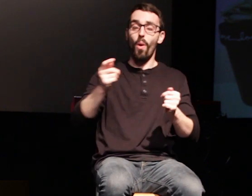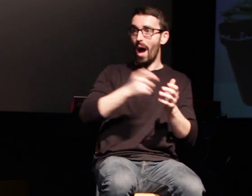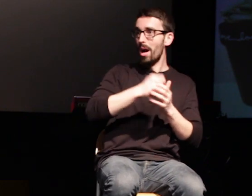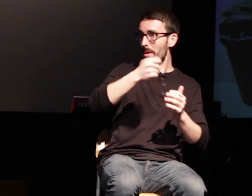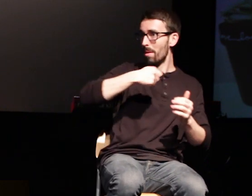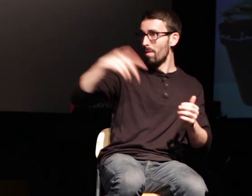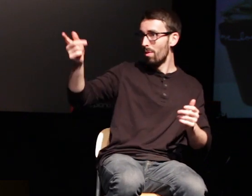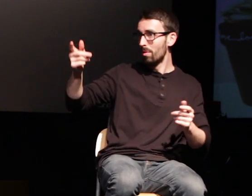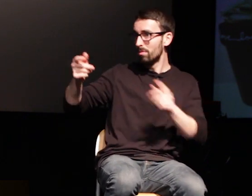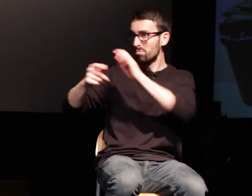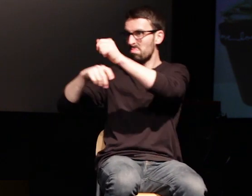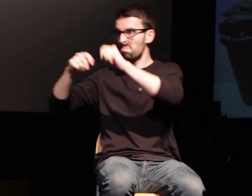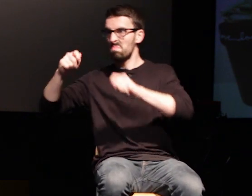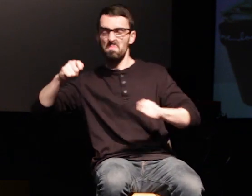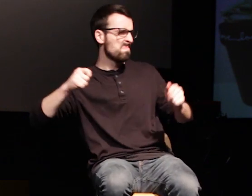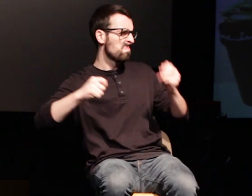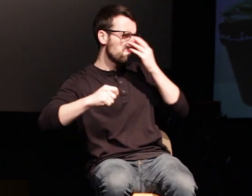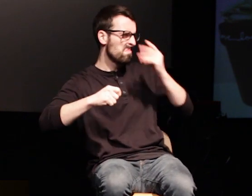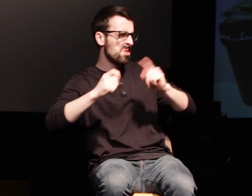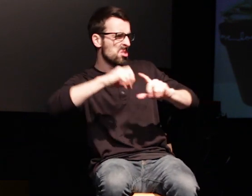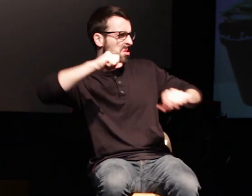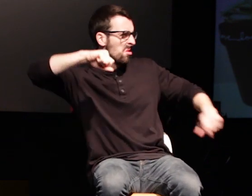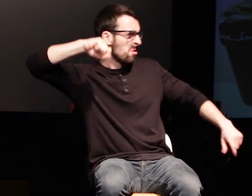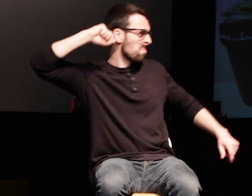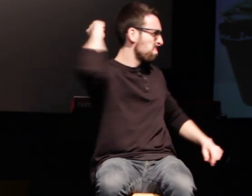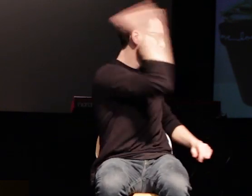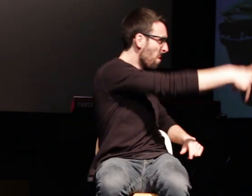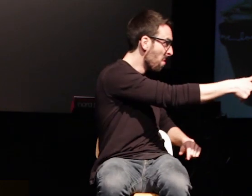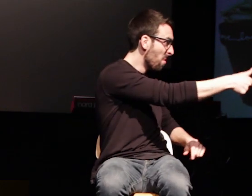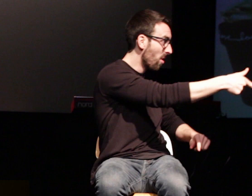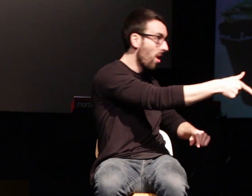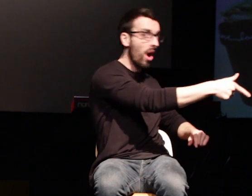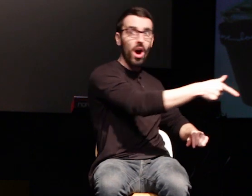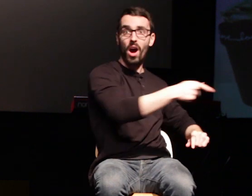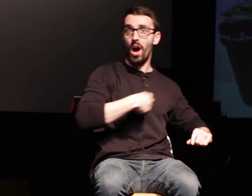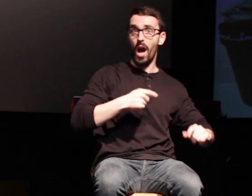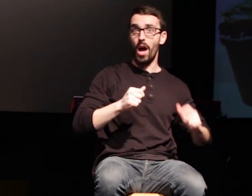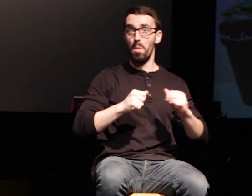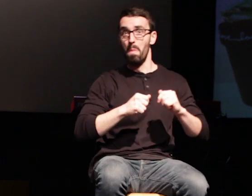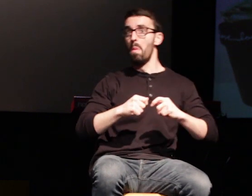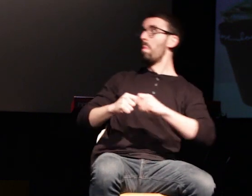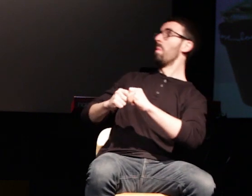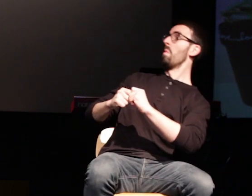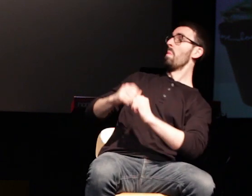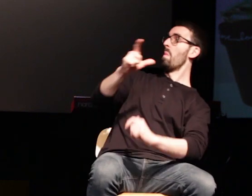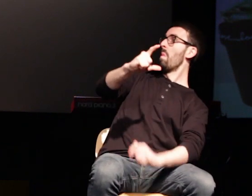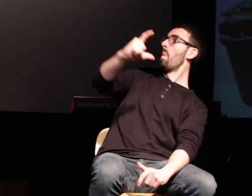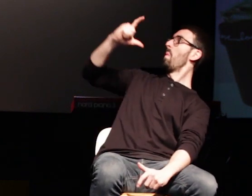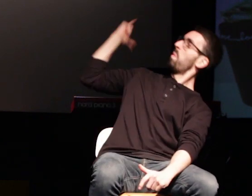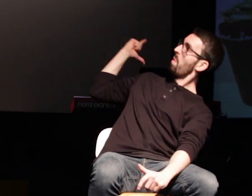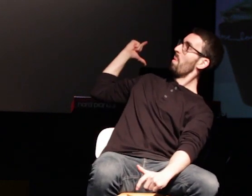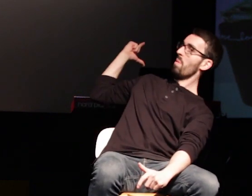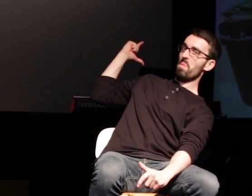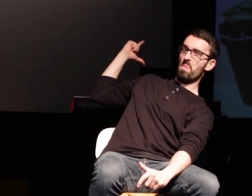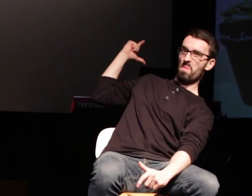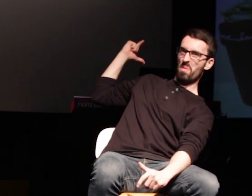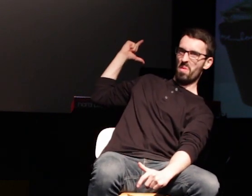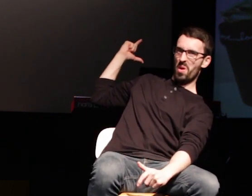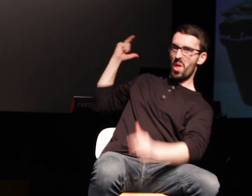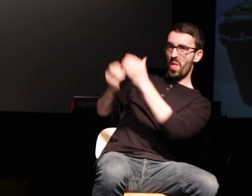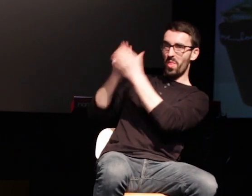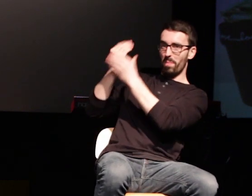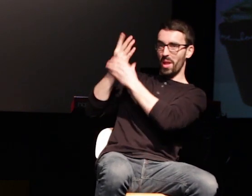like a tomahawk. And with my reflexes, I dodged it. The succulent did